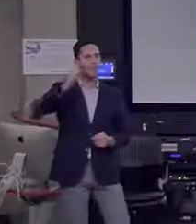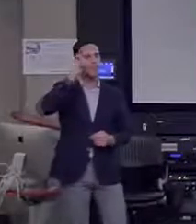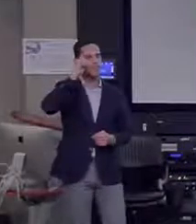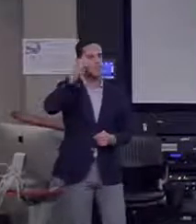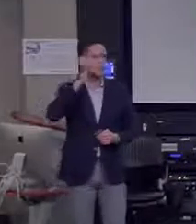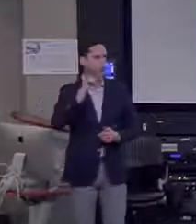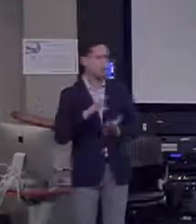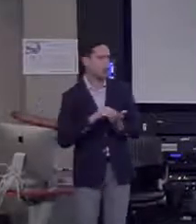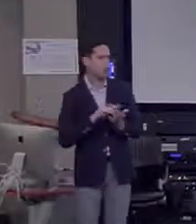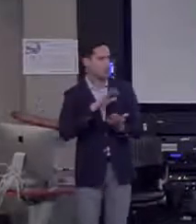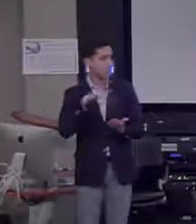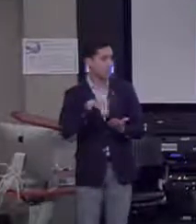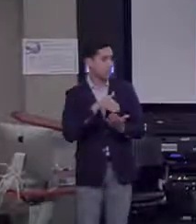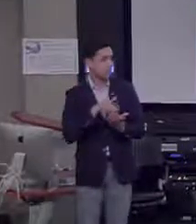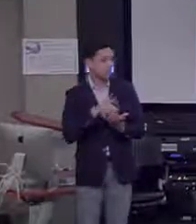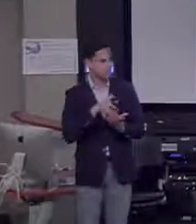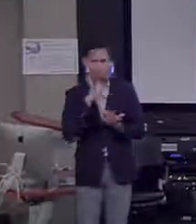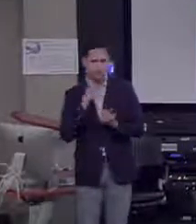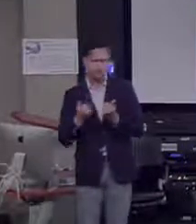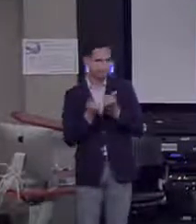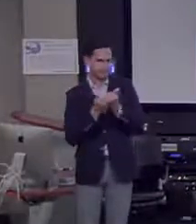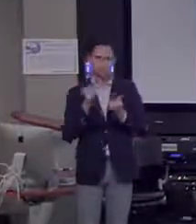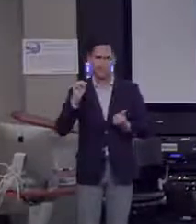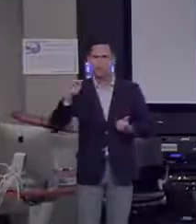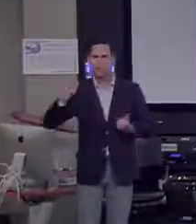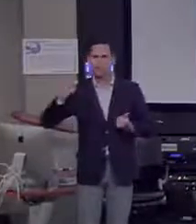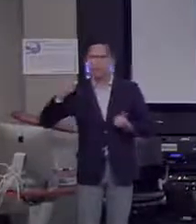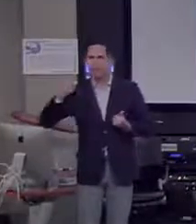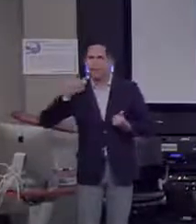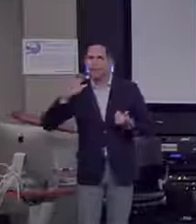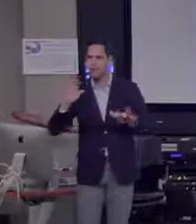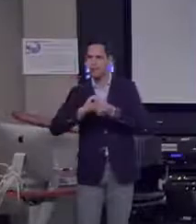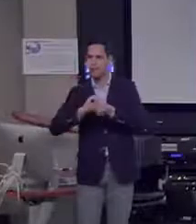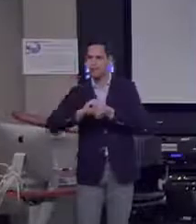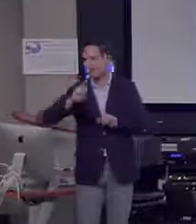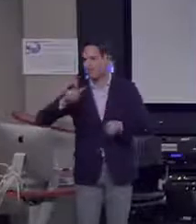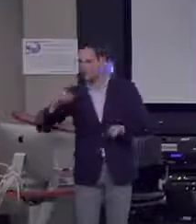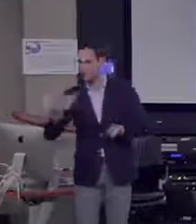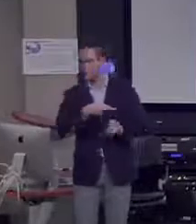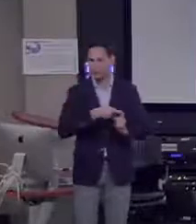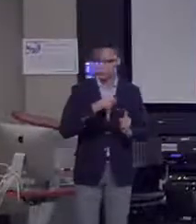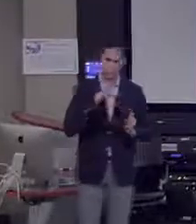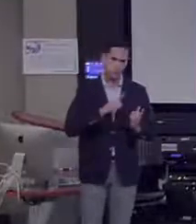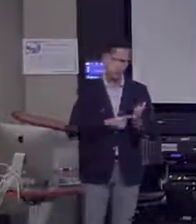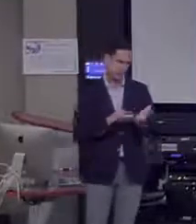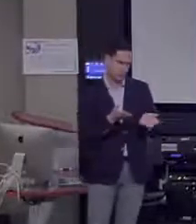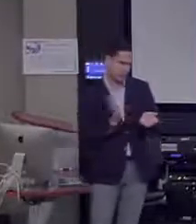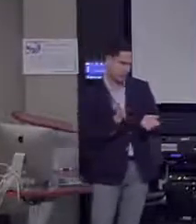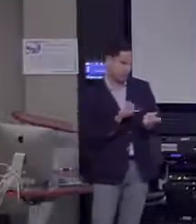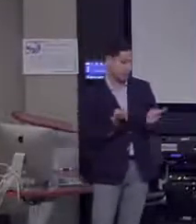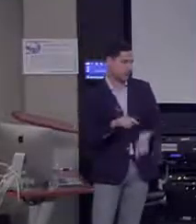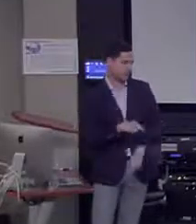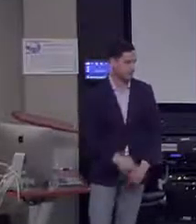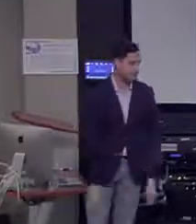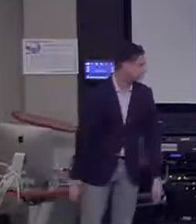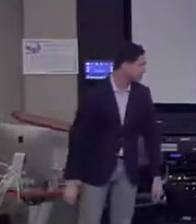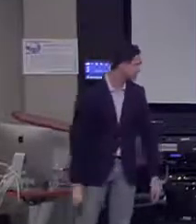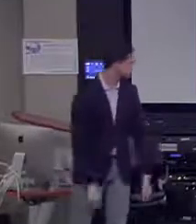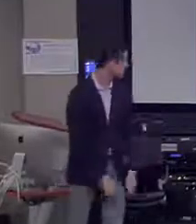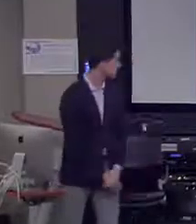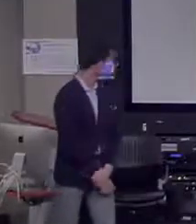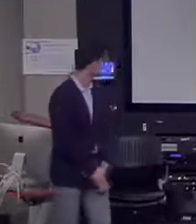Center, Science of Learning Centers that is in the country today. Let's start with language and literacy.